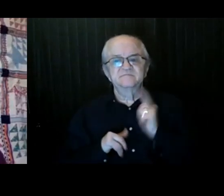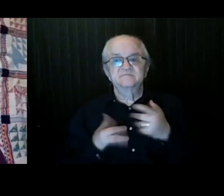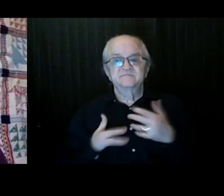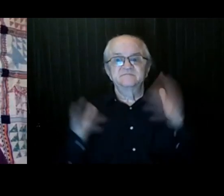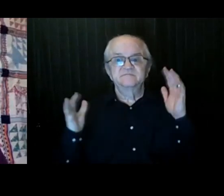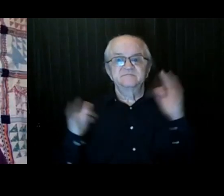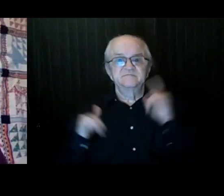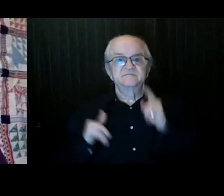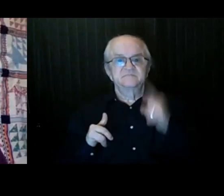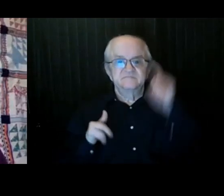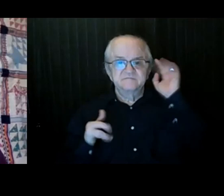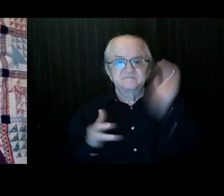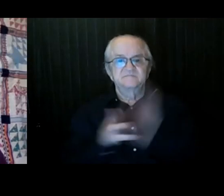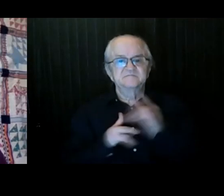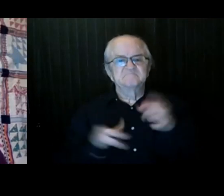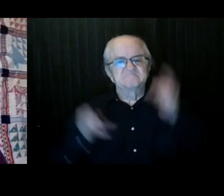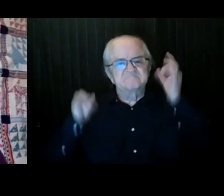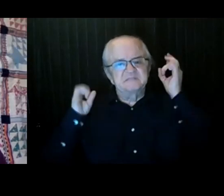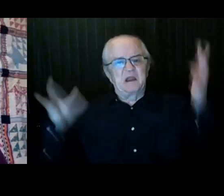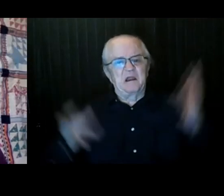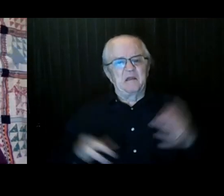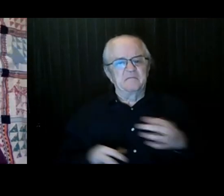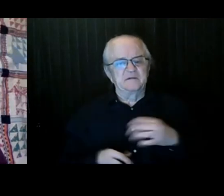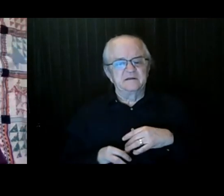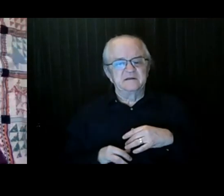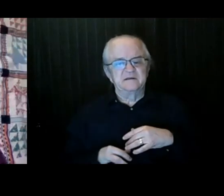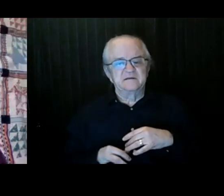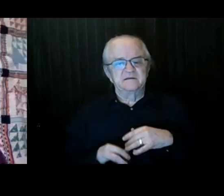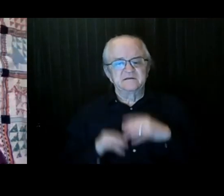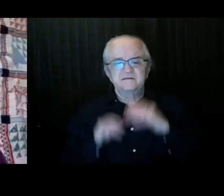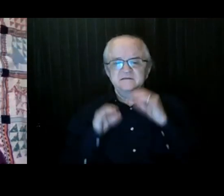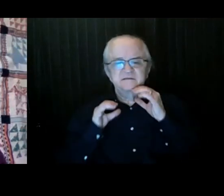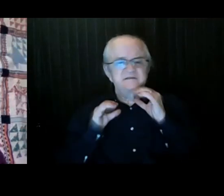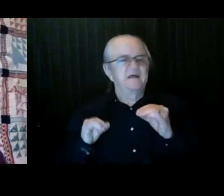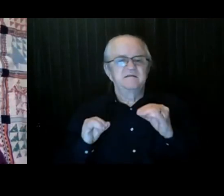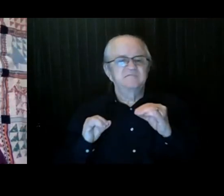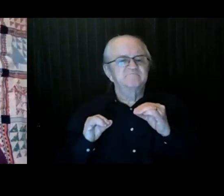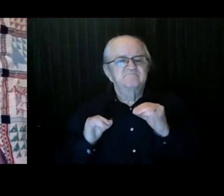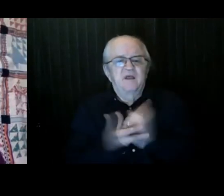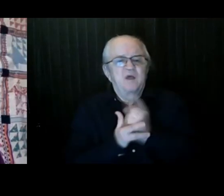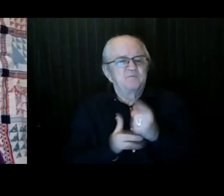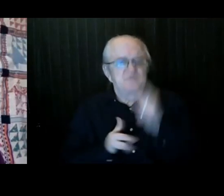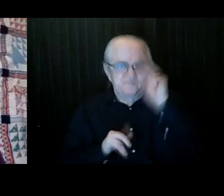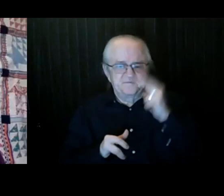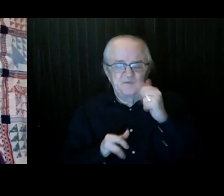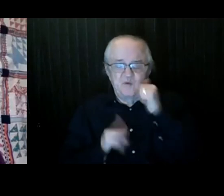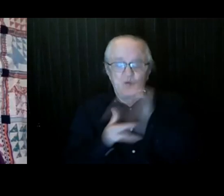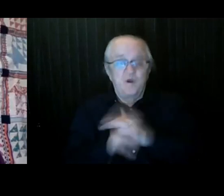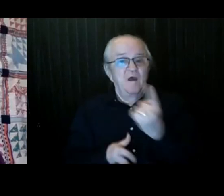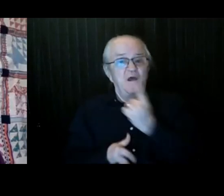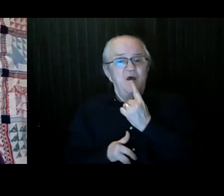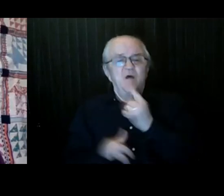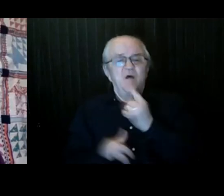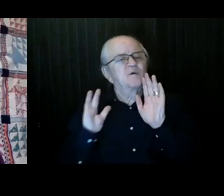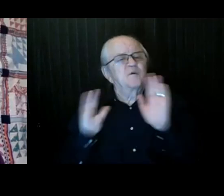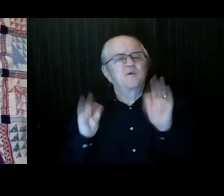and you are convinced you were terrible. And nothing can convince you otherwise. And Vicky would come up to me and she would say, great show,